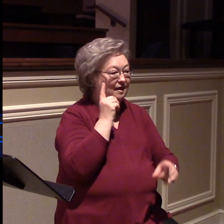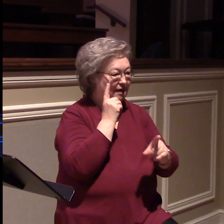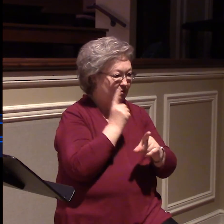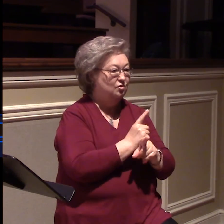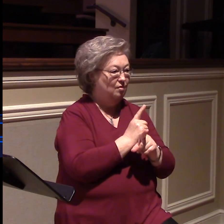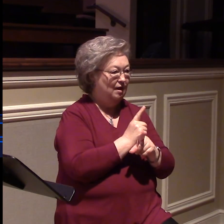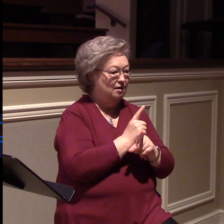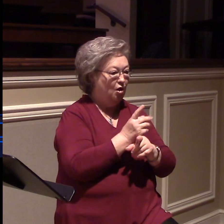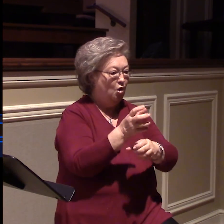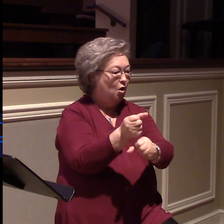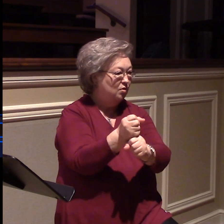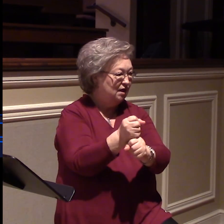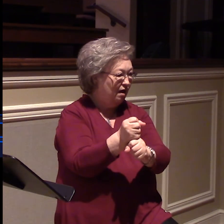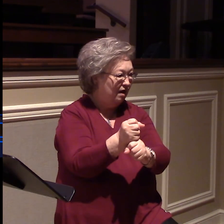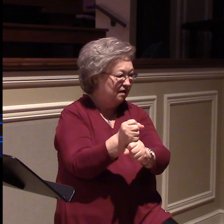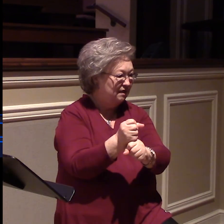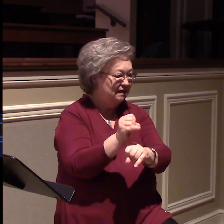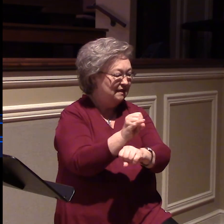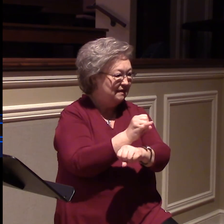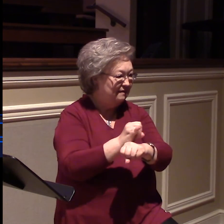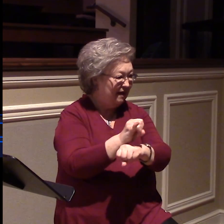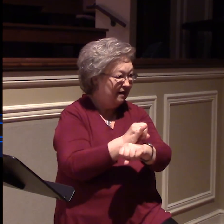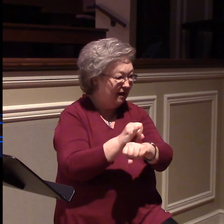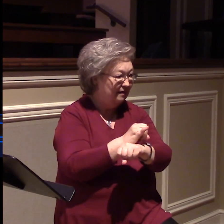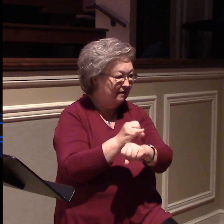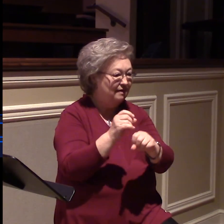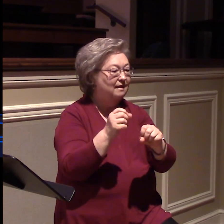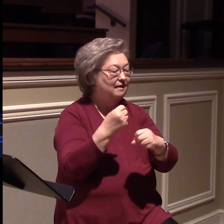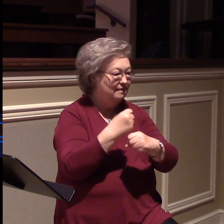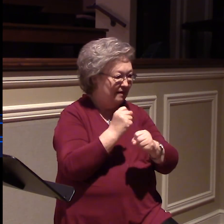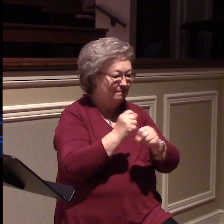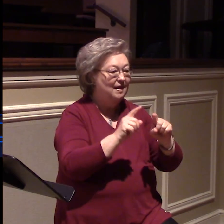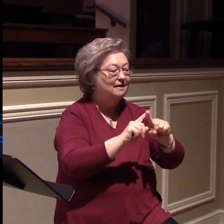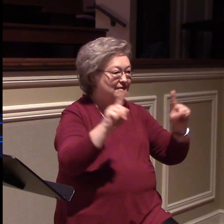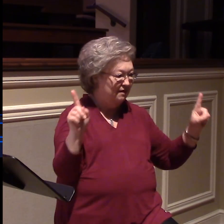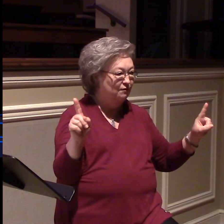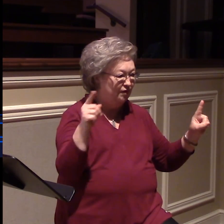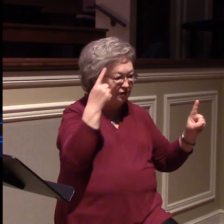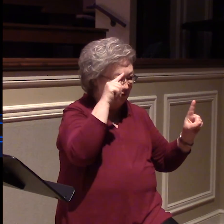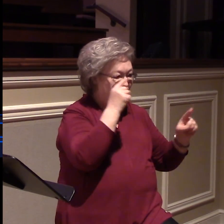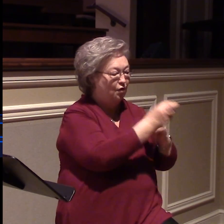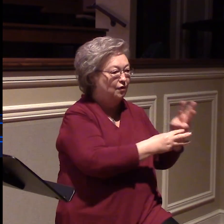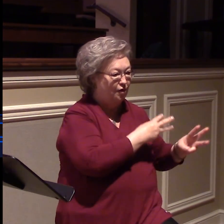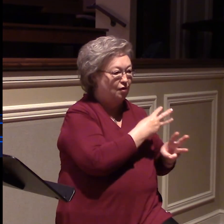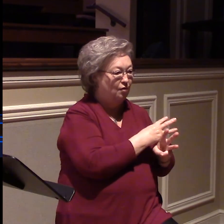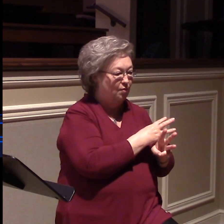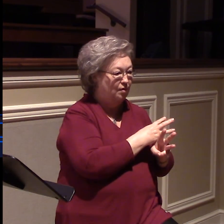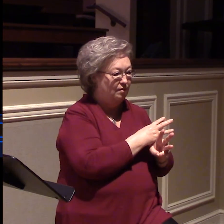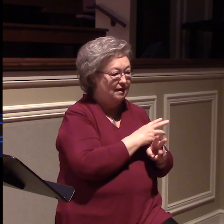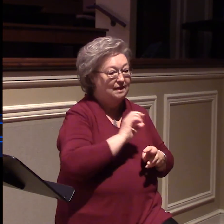Holding onto that island made all the difference in the world. And so for us in this